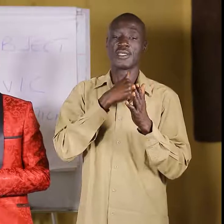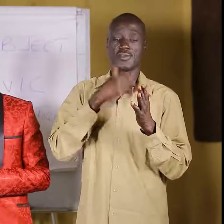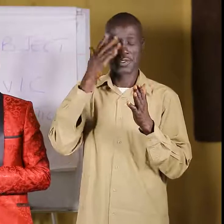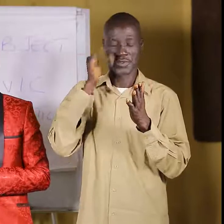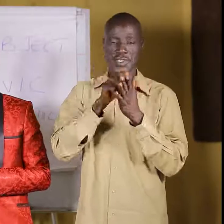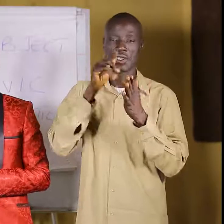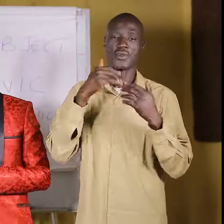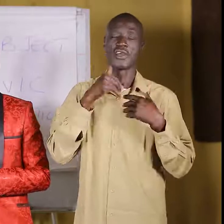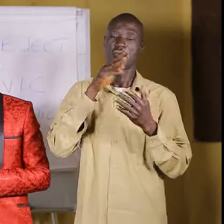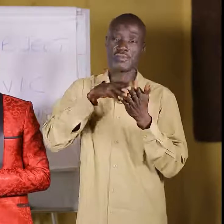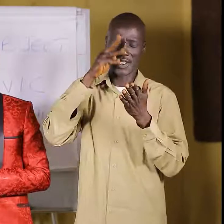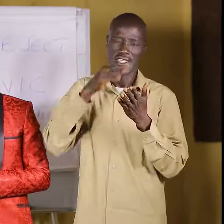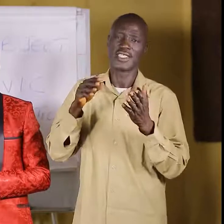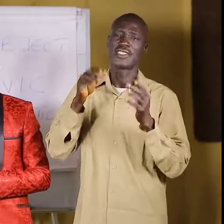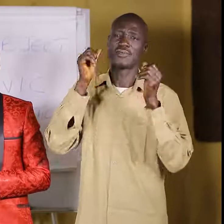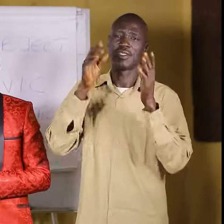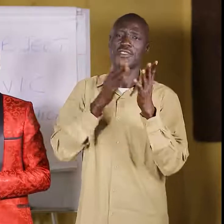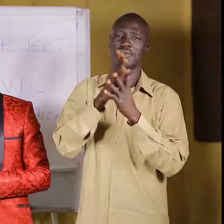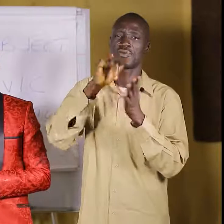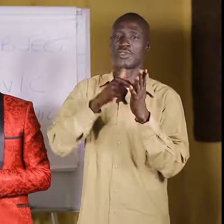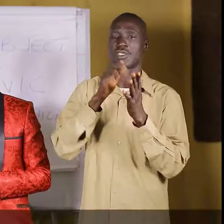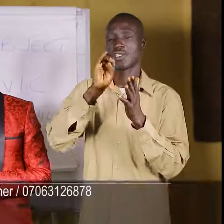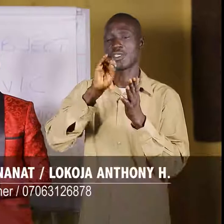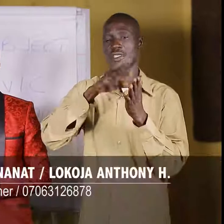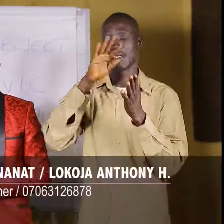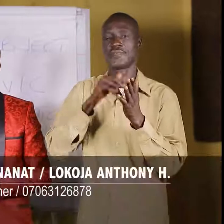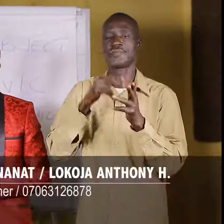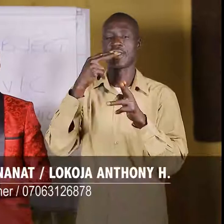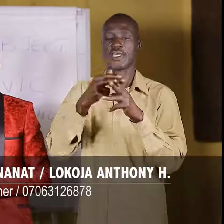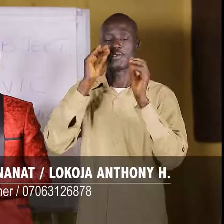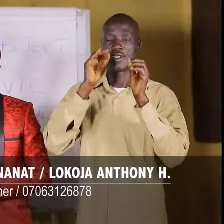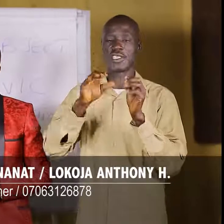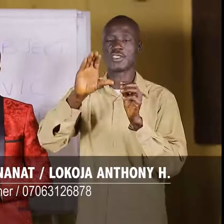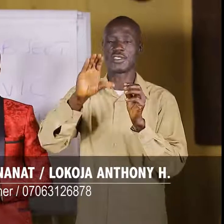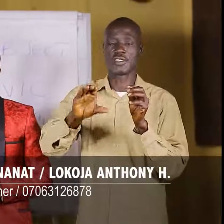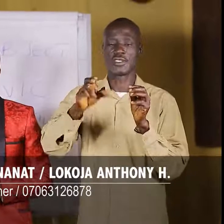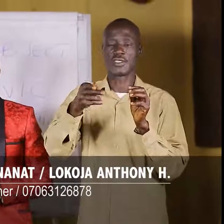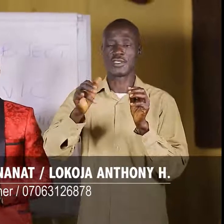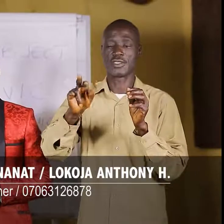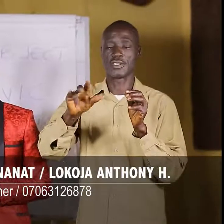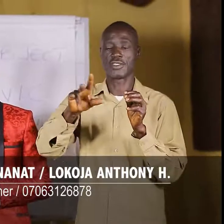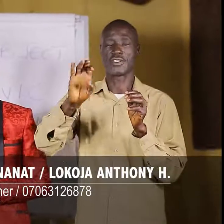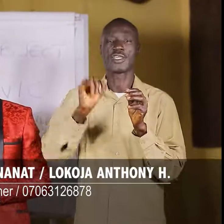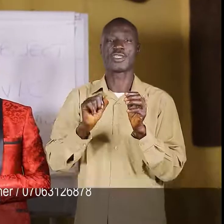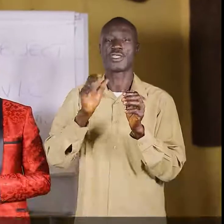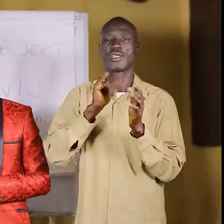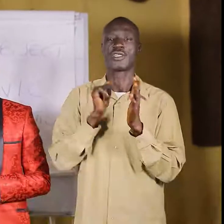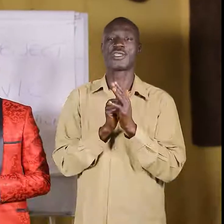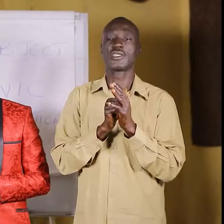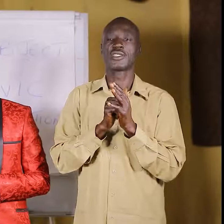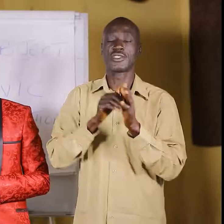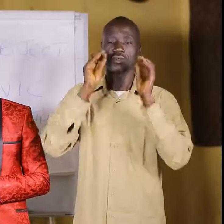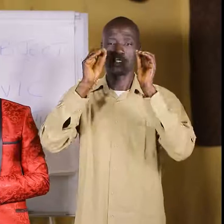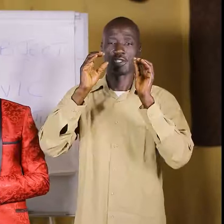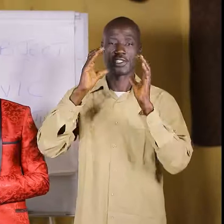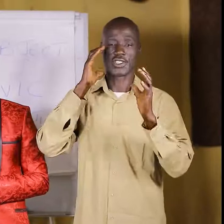lot through this e-learning telecast. My name is Mr. Charles Duni Ananat, and I remain your civic